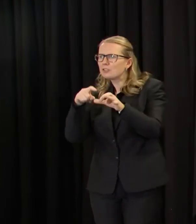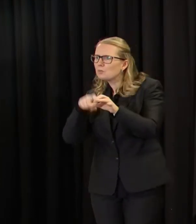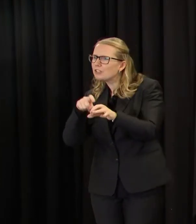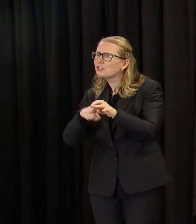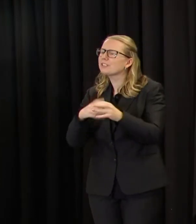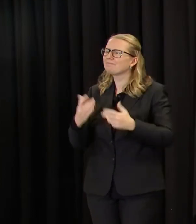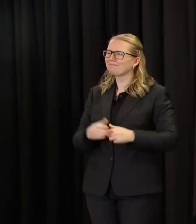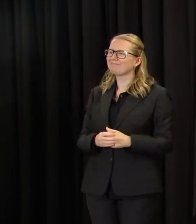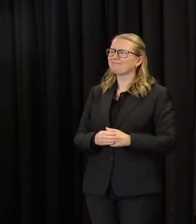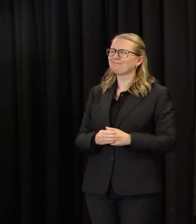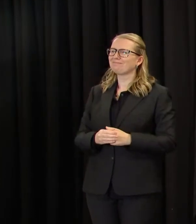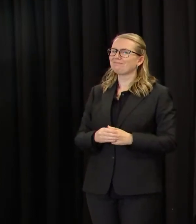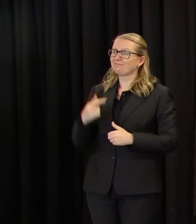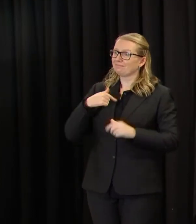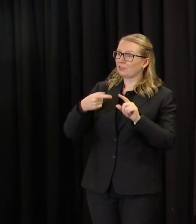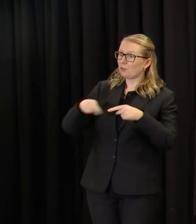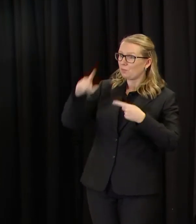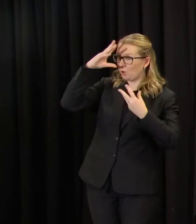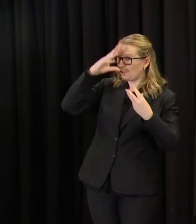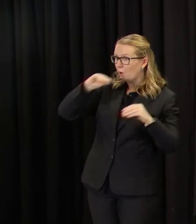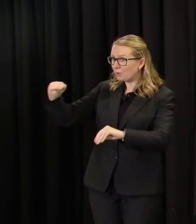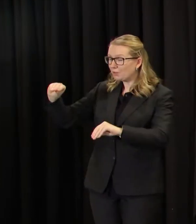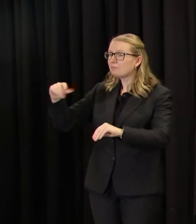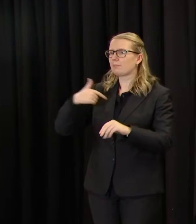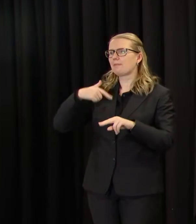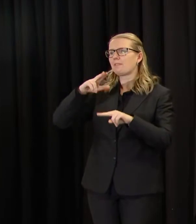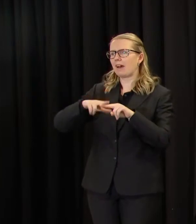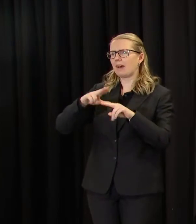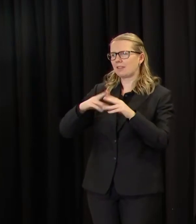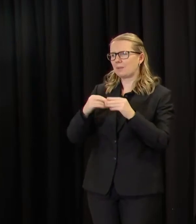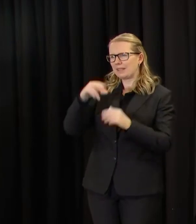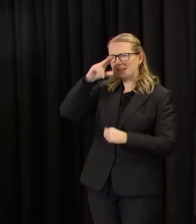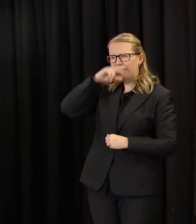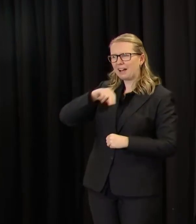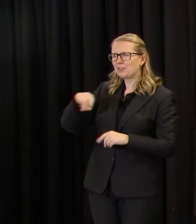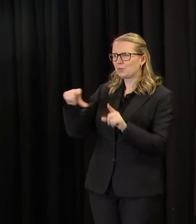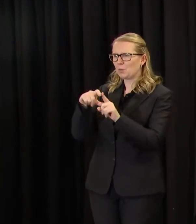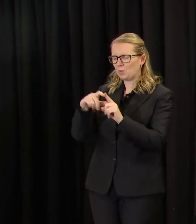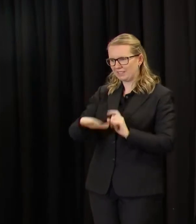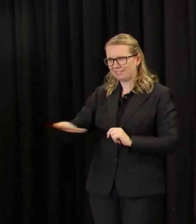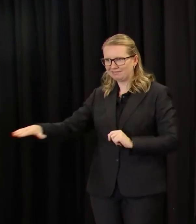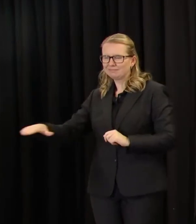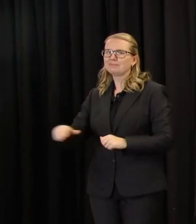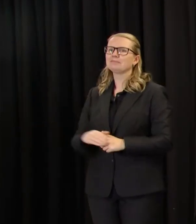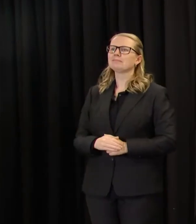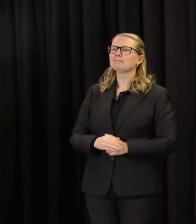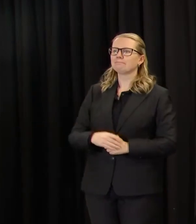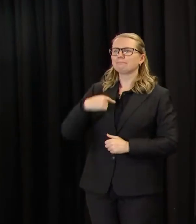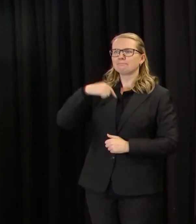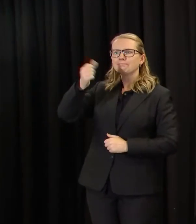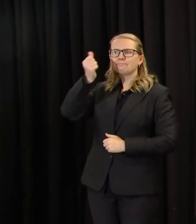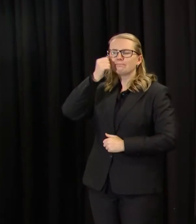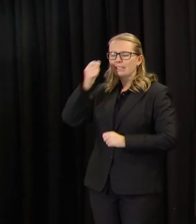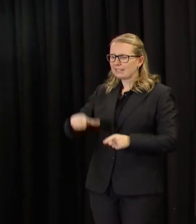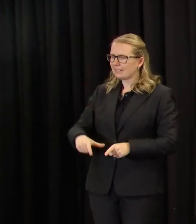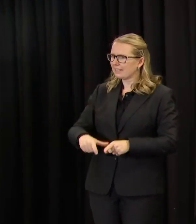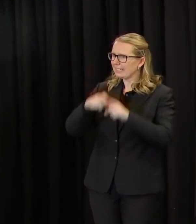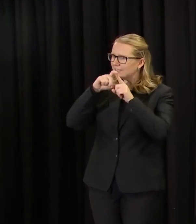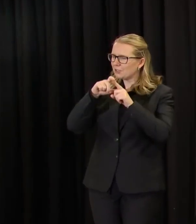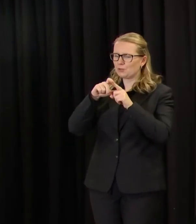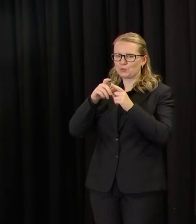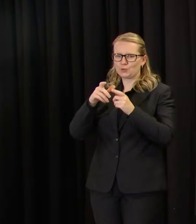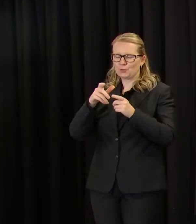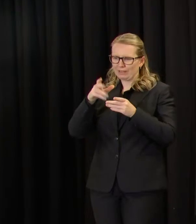As a football coach and a father of young daughters, I know how difficult it is to keep people focused.